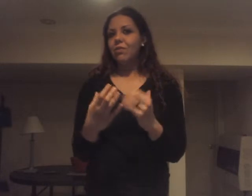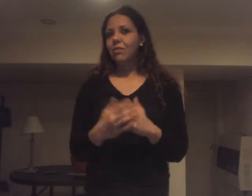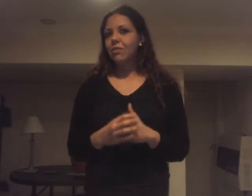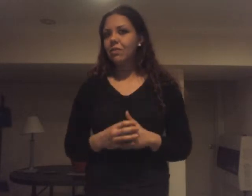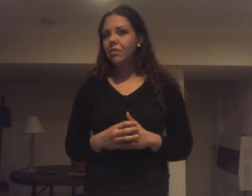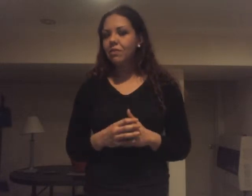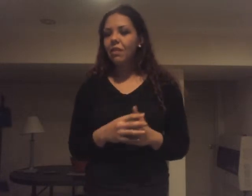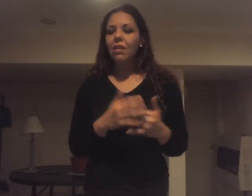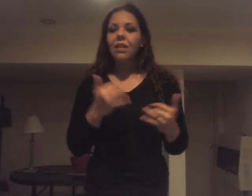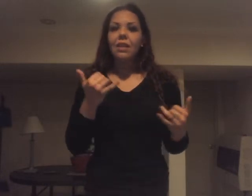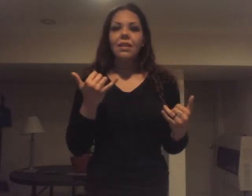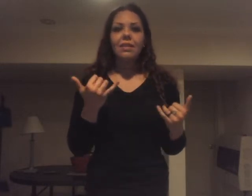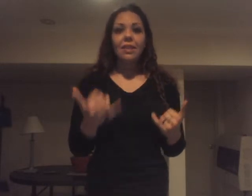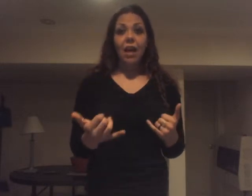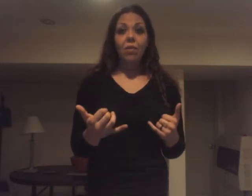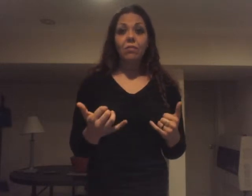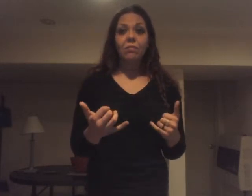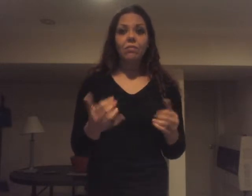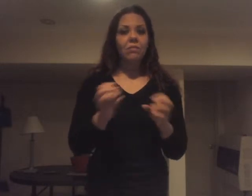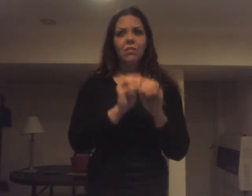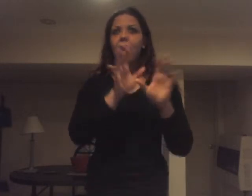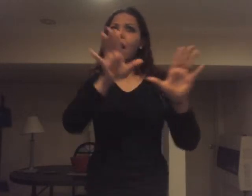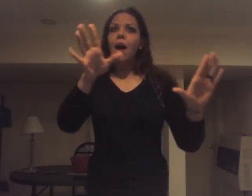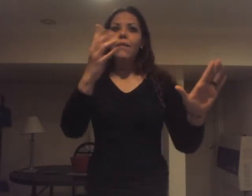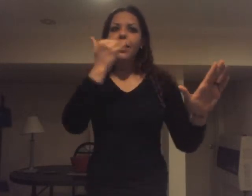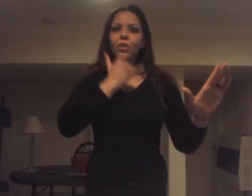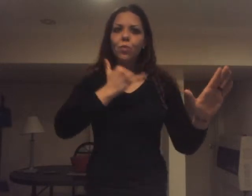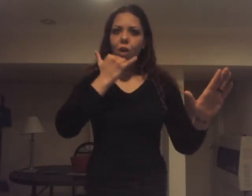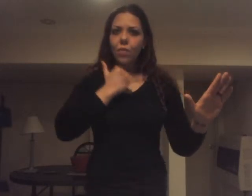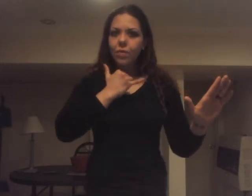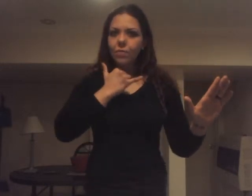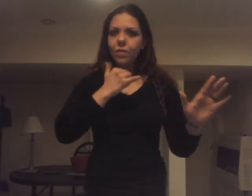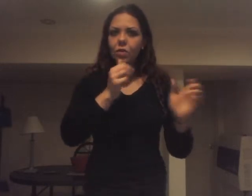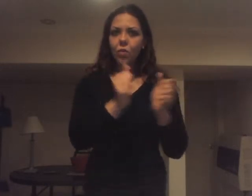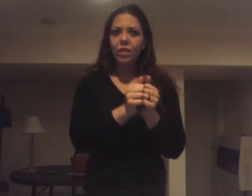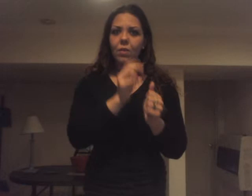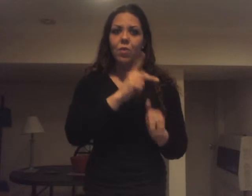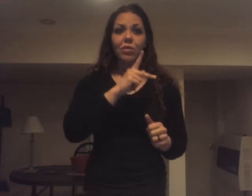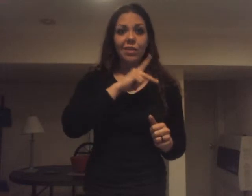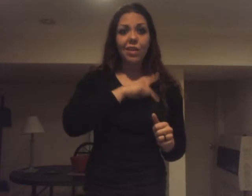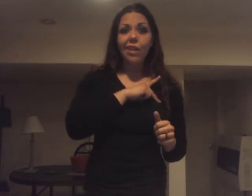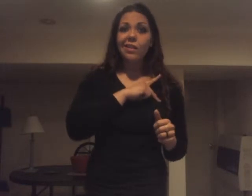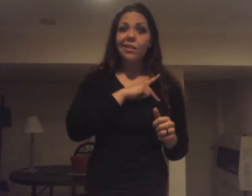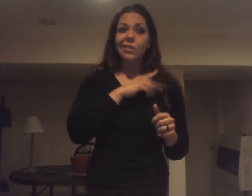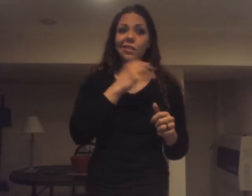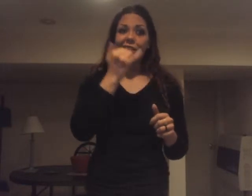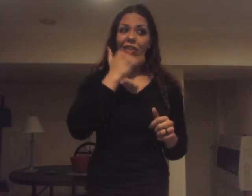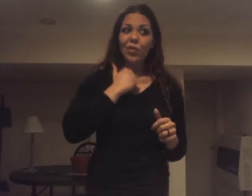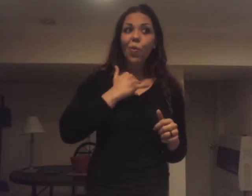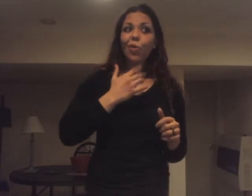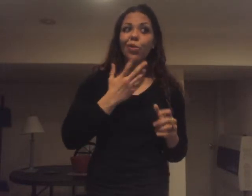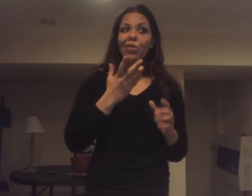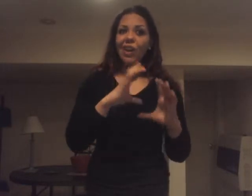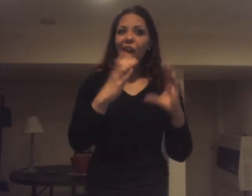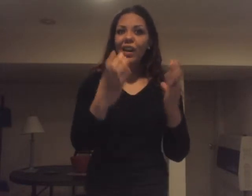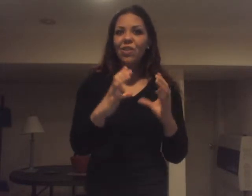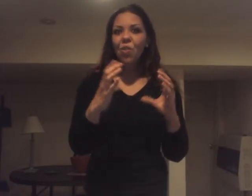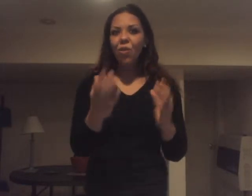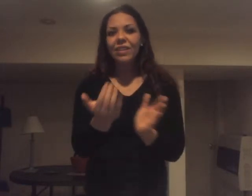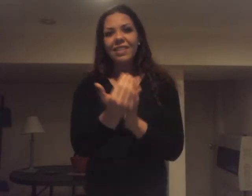Now, there are obvious problems with the personality disorder categories as listed in the DSM and